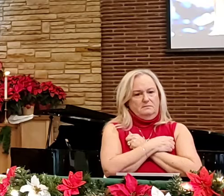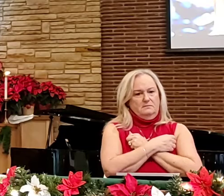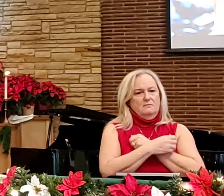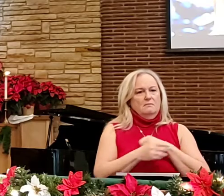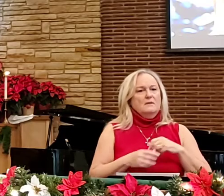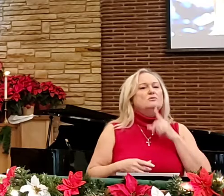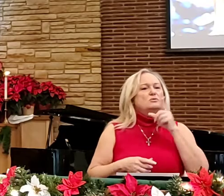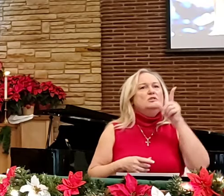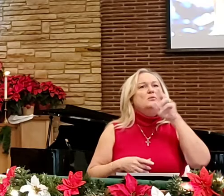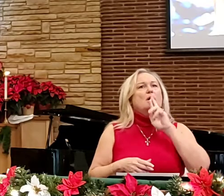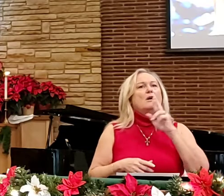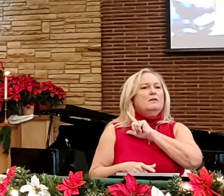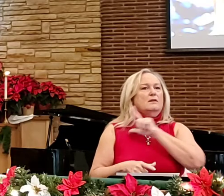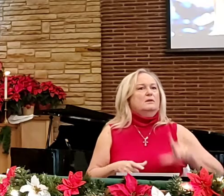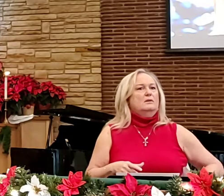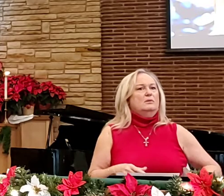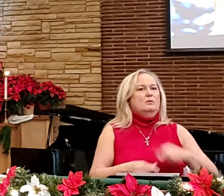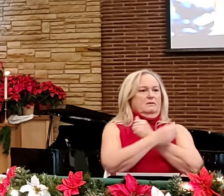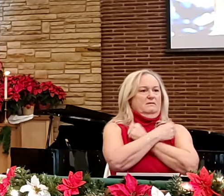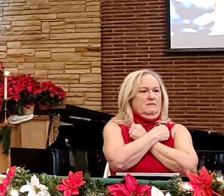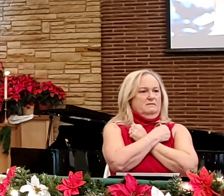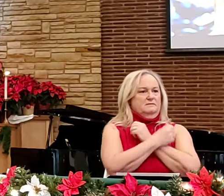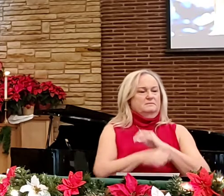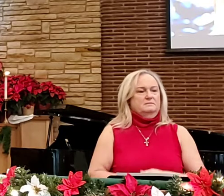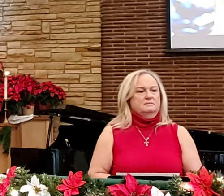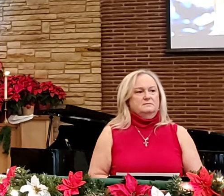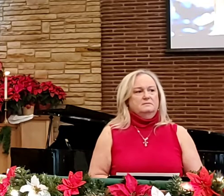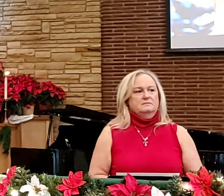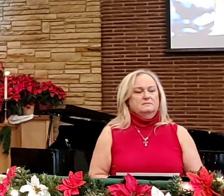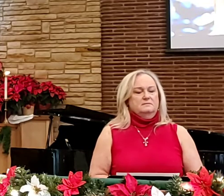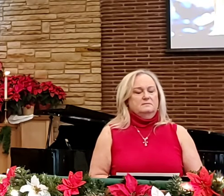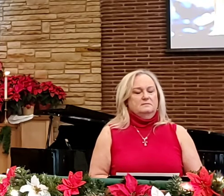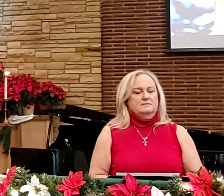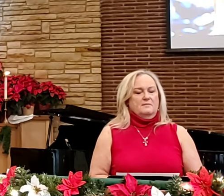and truly you are the Lord of love.